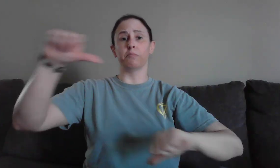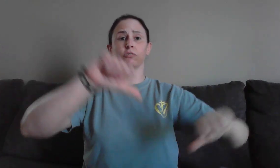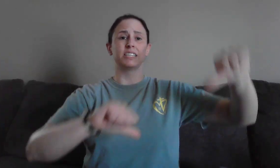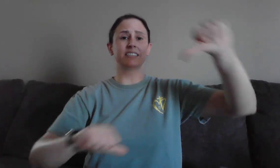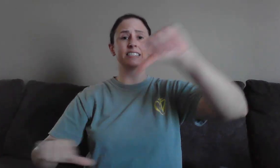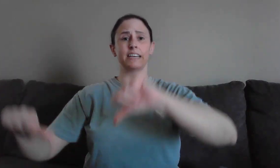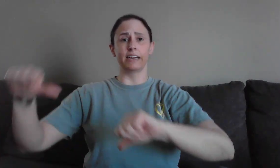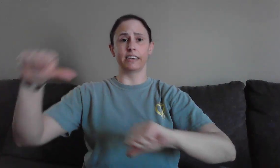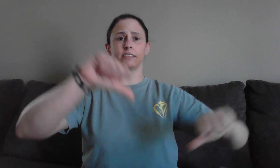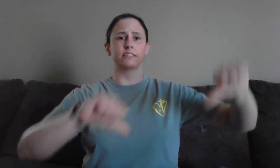chemicals. This is science